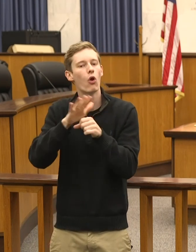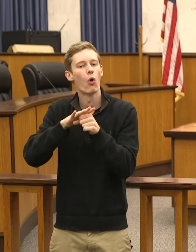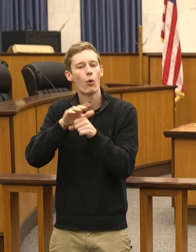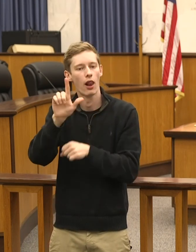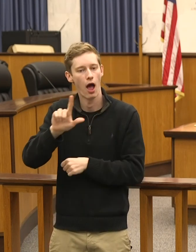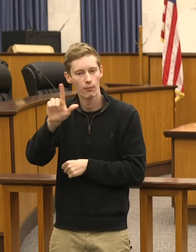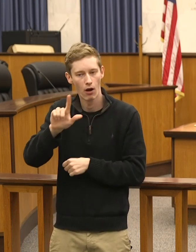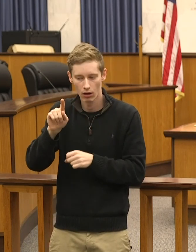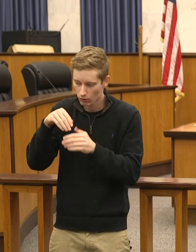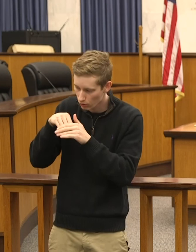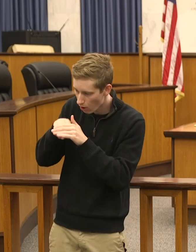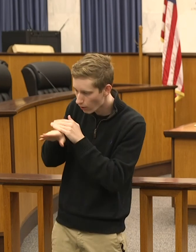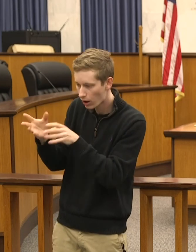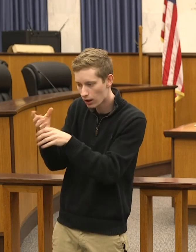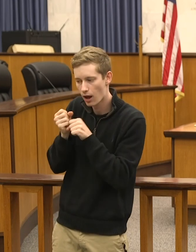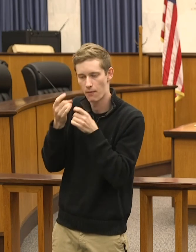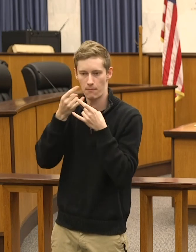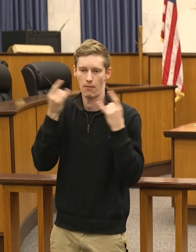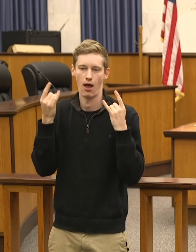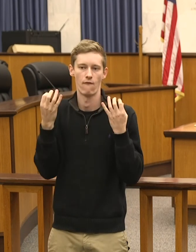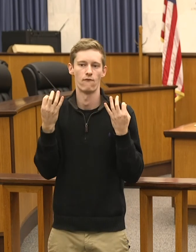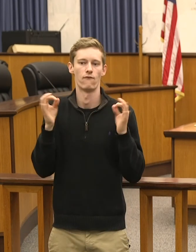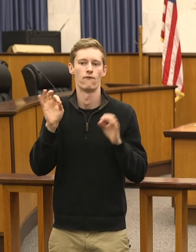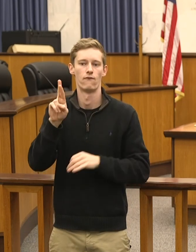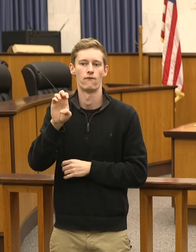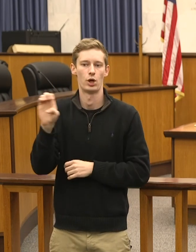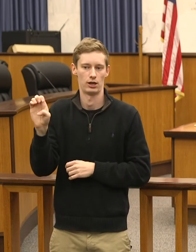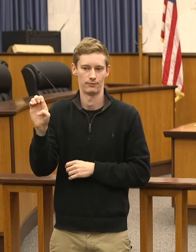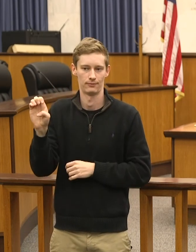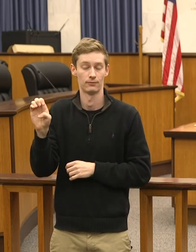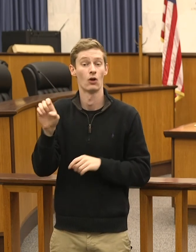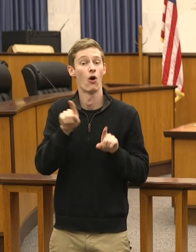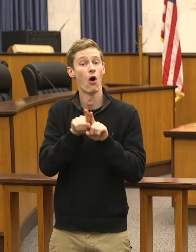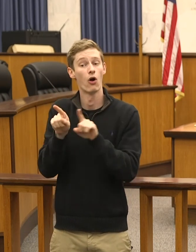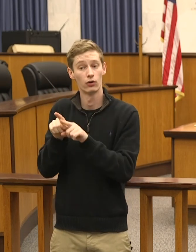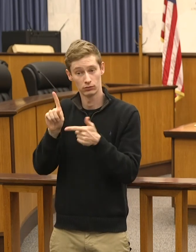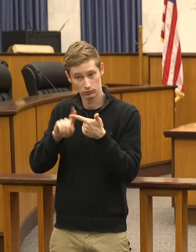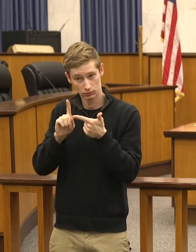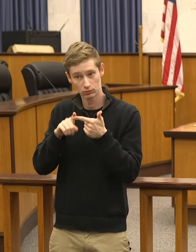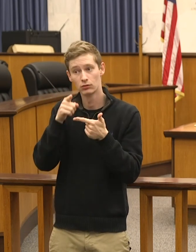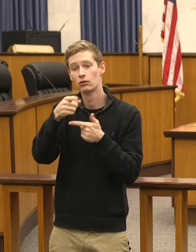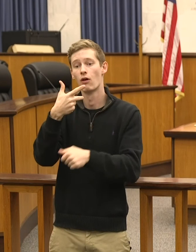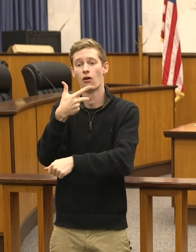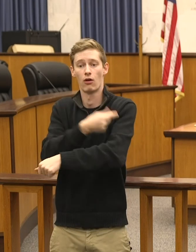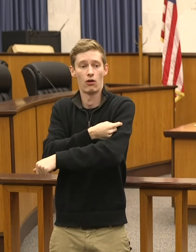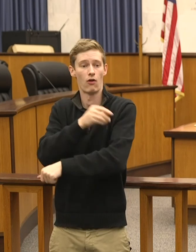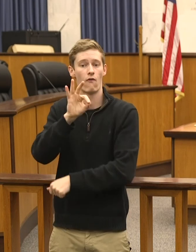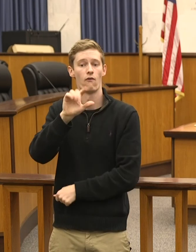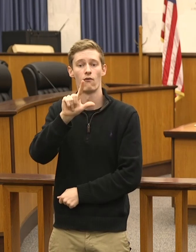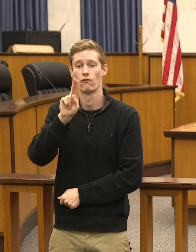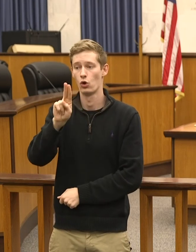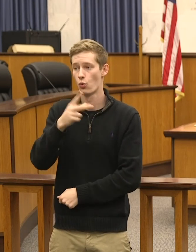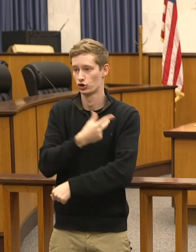addition, there's another way you can protect yourself here in our community, and that is to get a flu shot as well. It is also